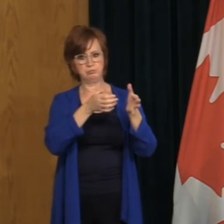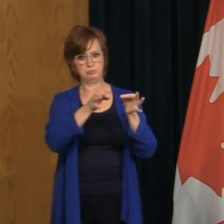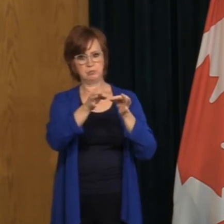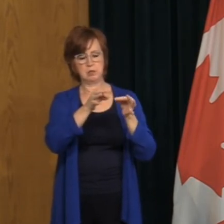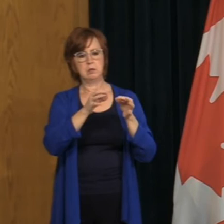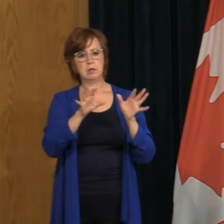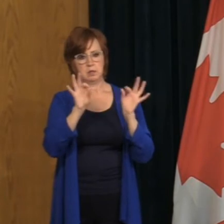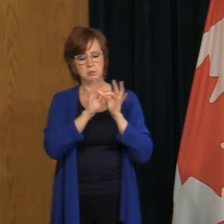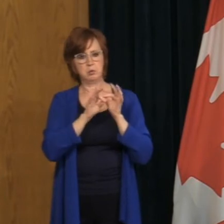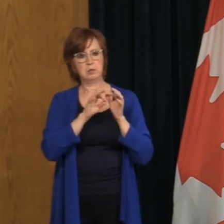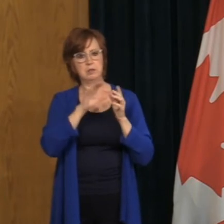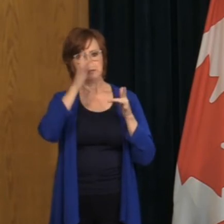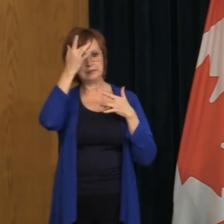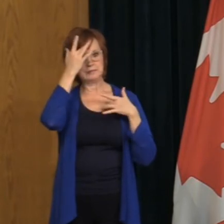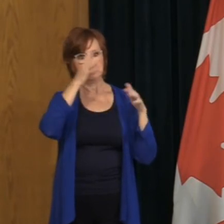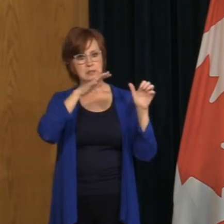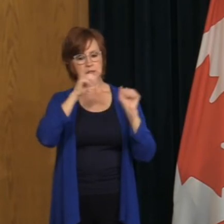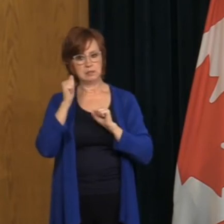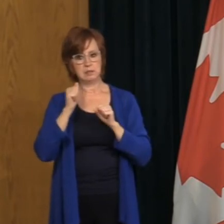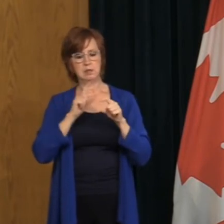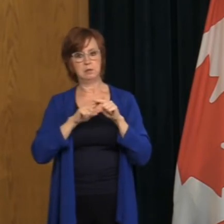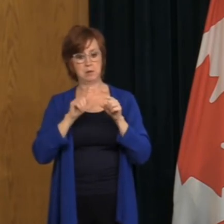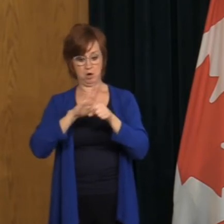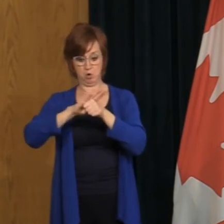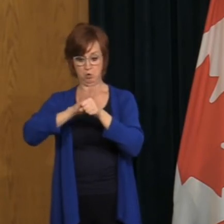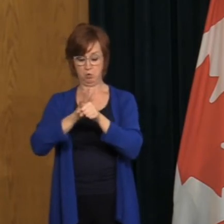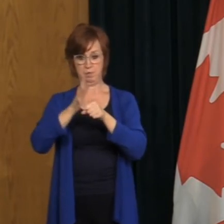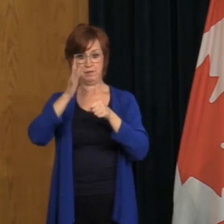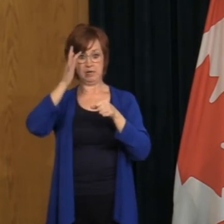is COVID specific, that should